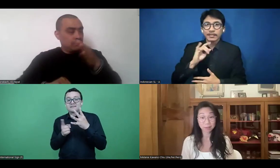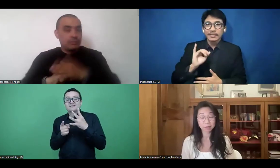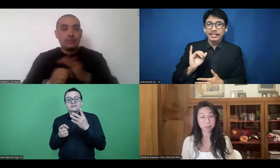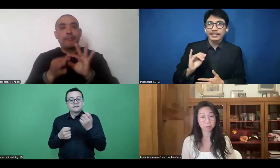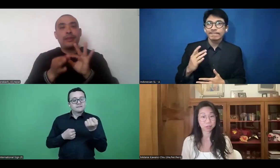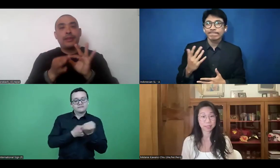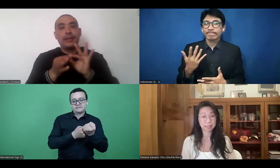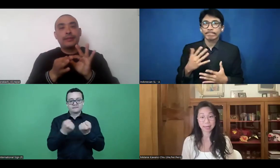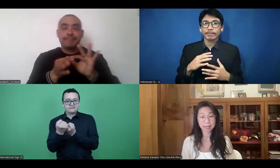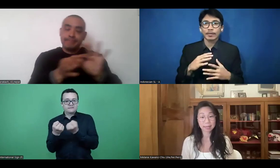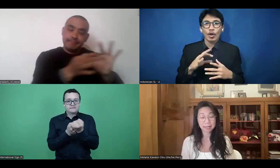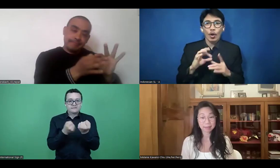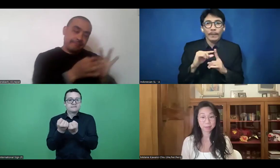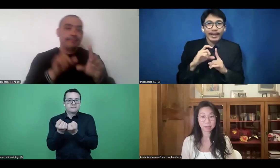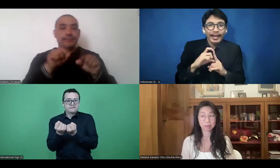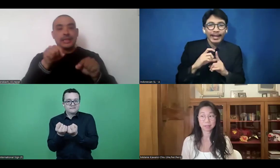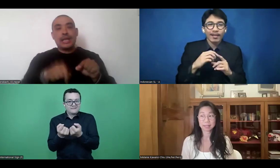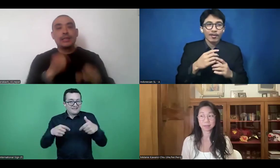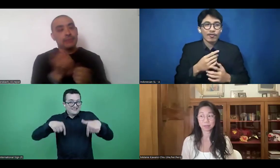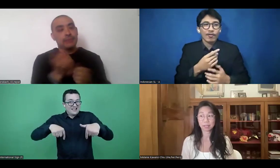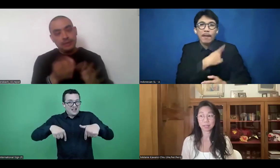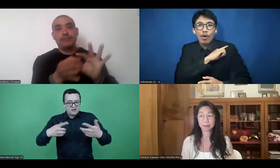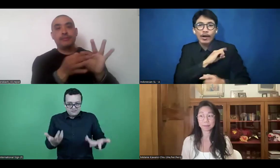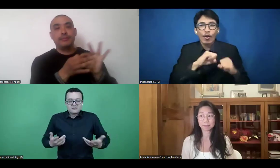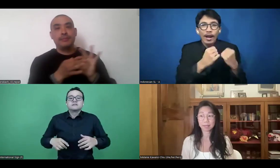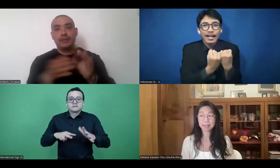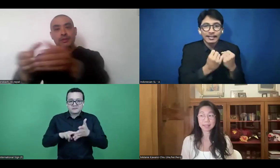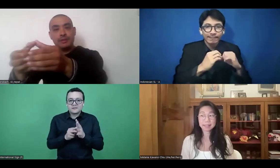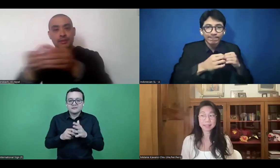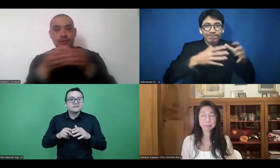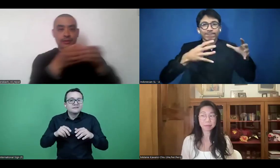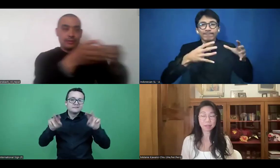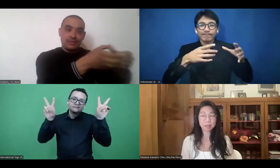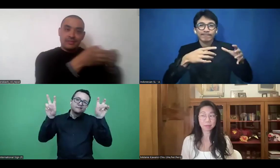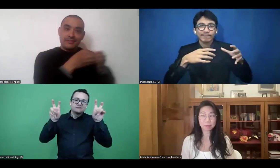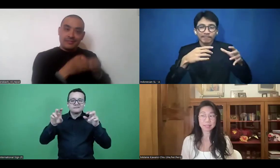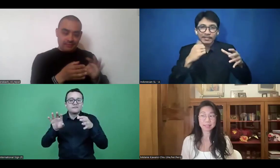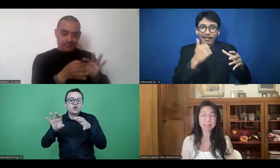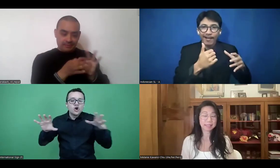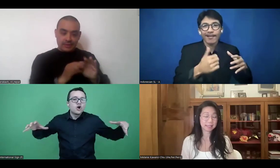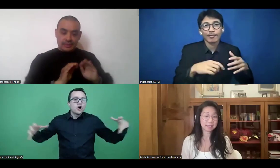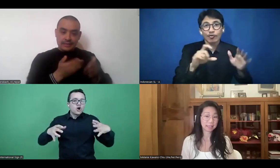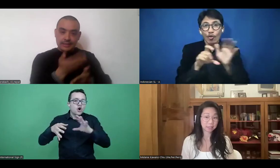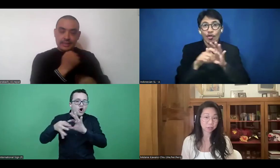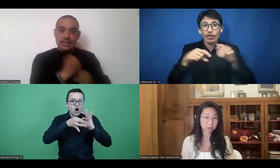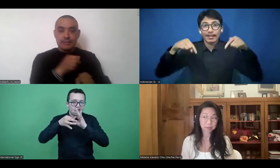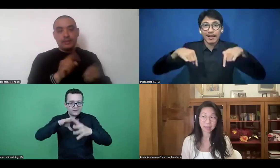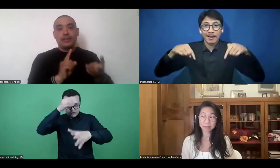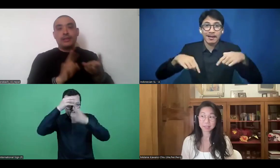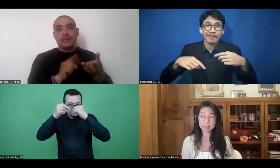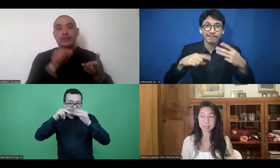little bit of what we're doing today and the peer and collective learning. Some of the pieces that tended to